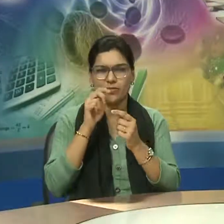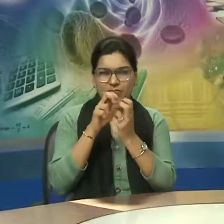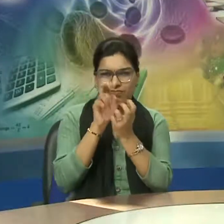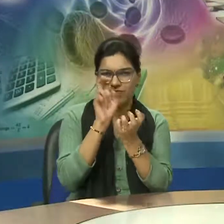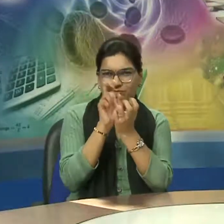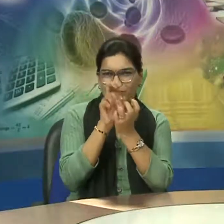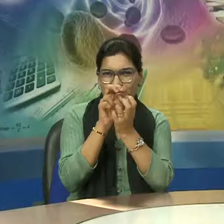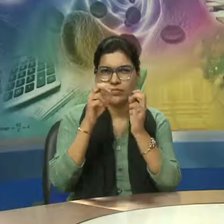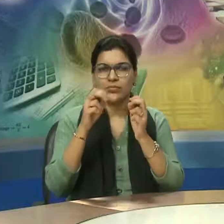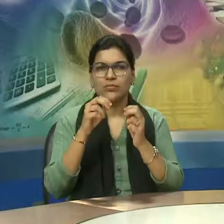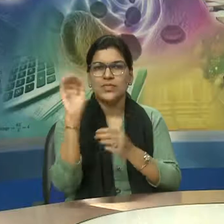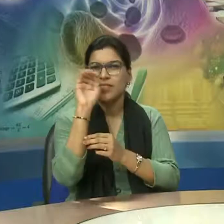Fang,